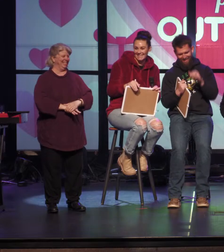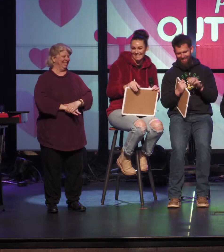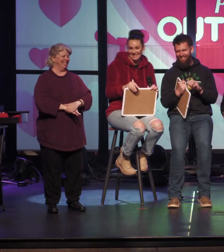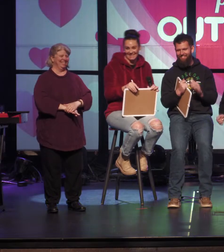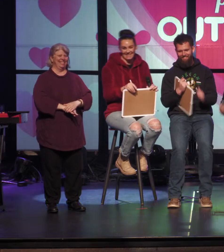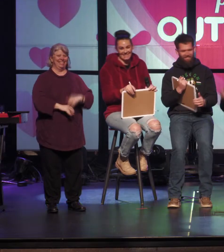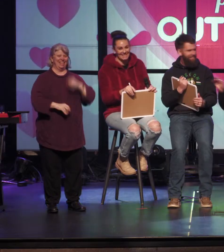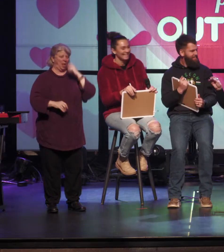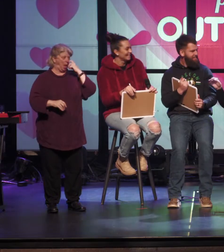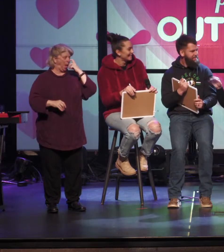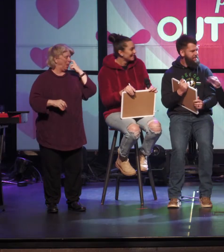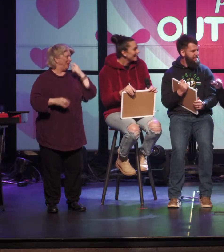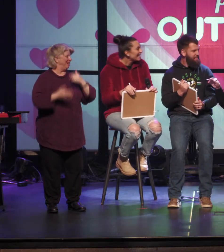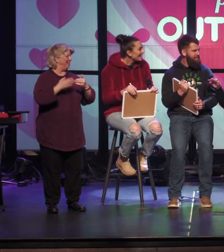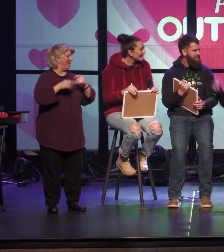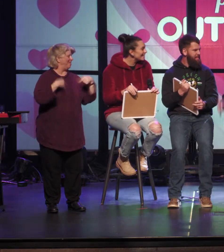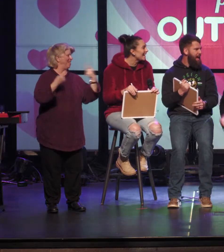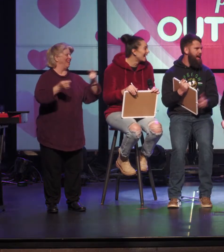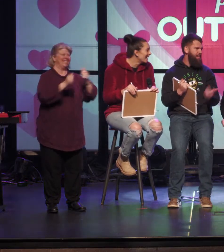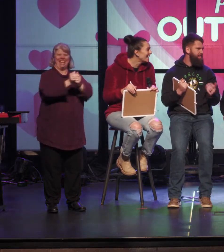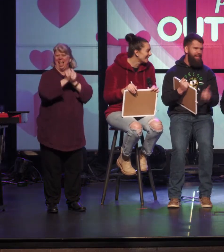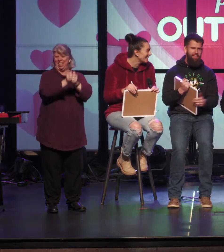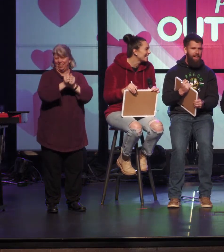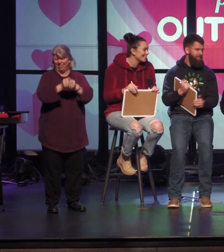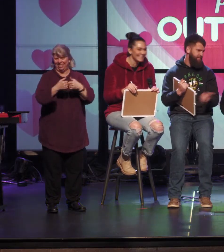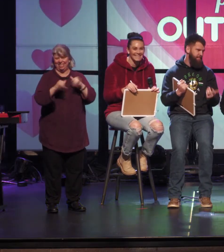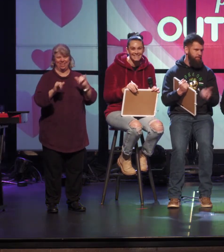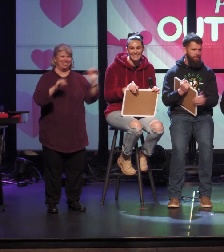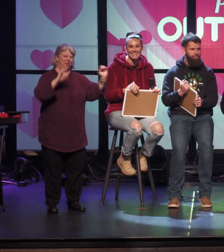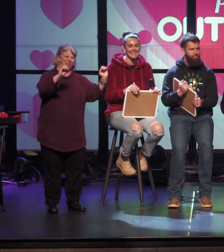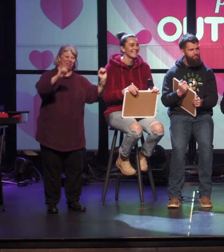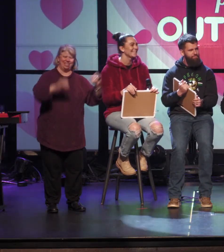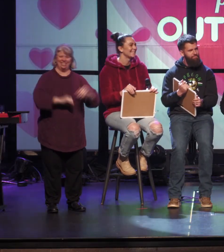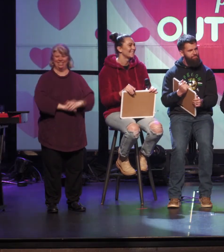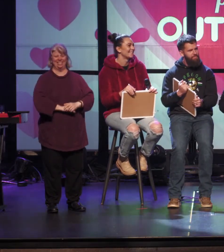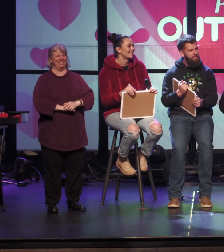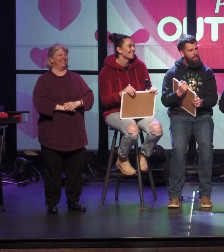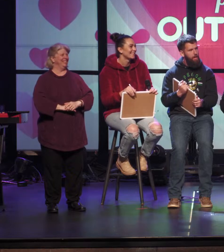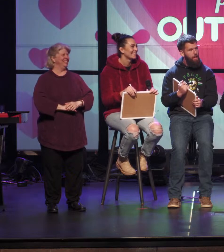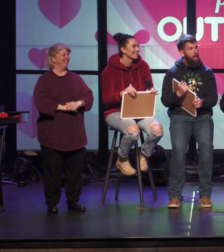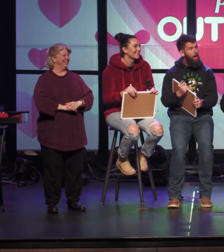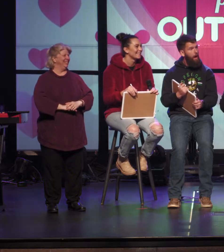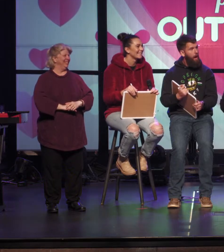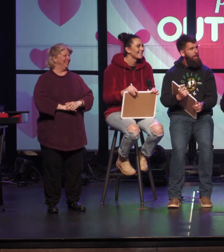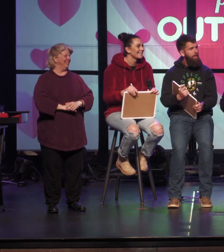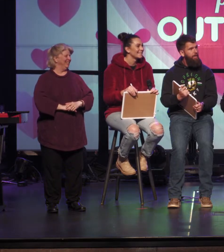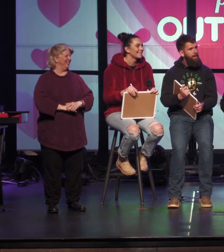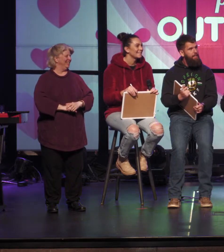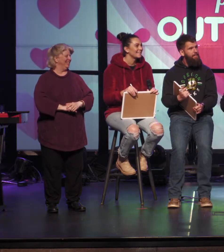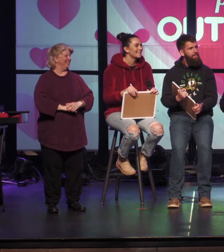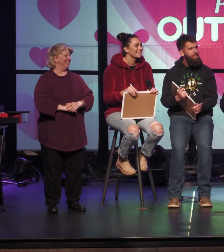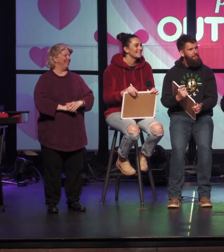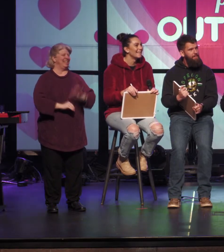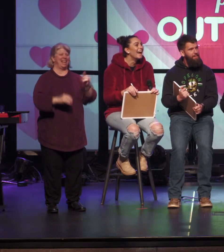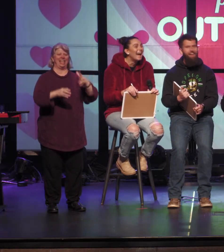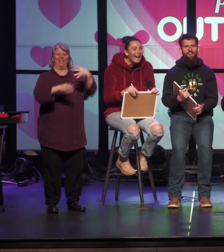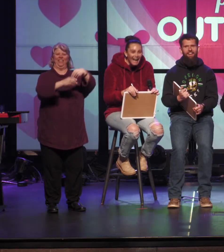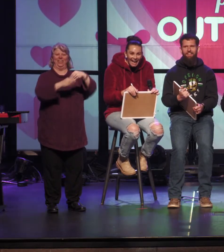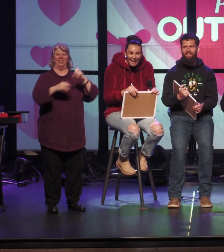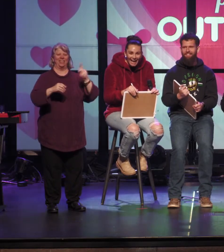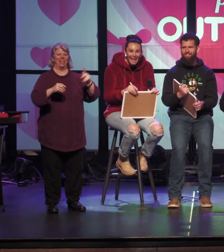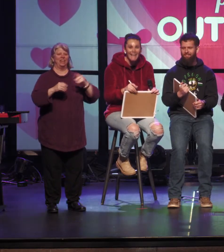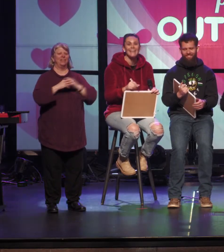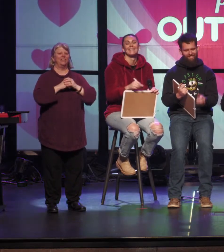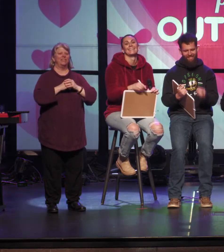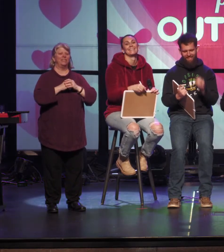0-0. All right? So we're gonna have to have some sort of a intervention here. All right, here we go.